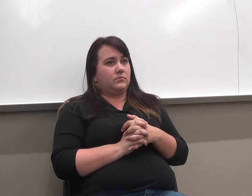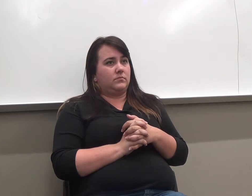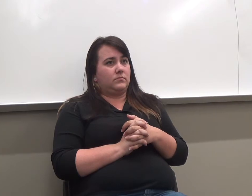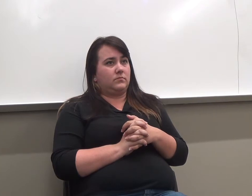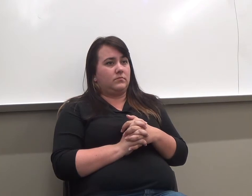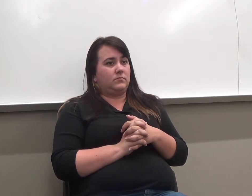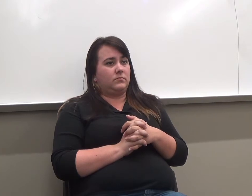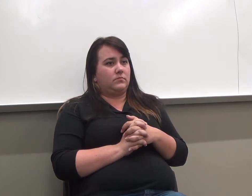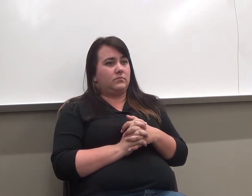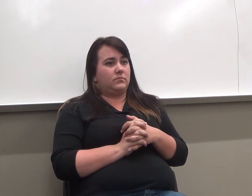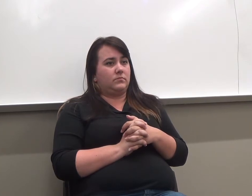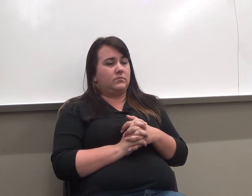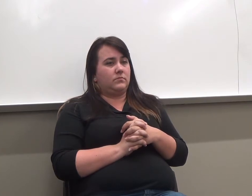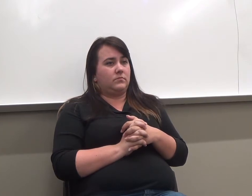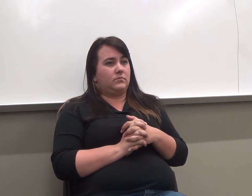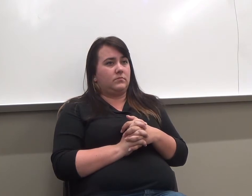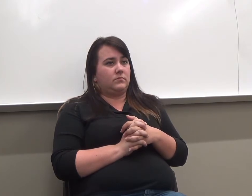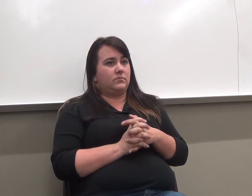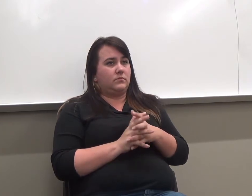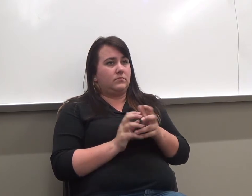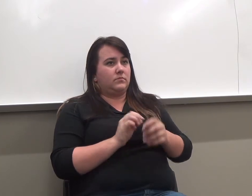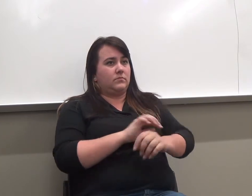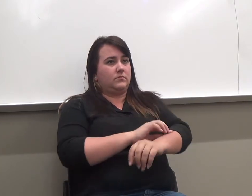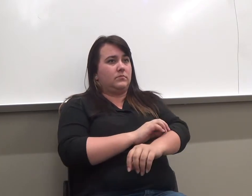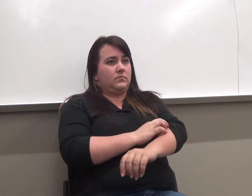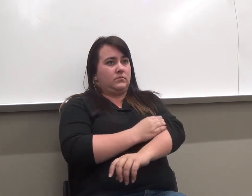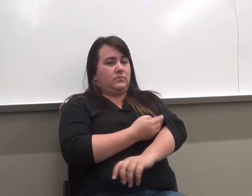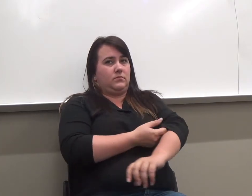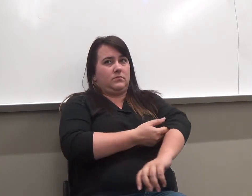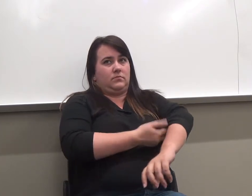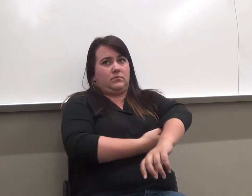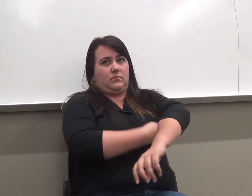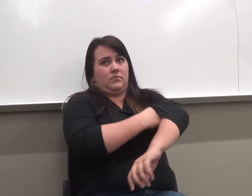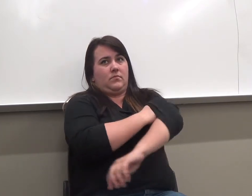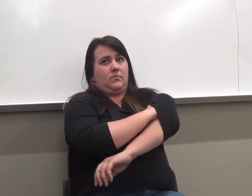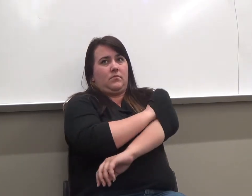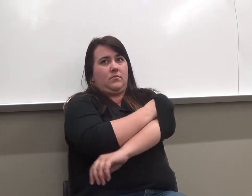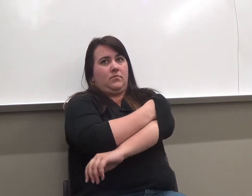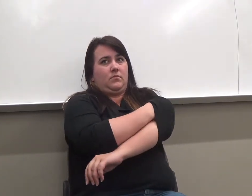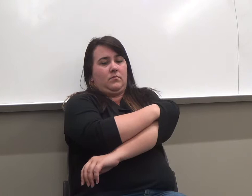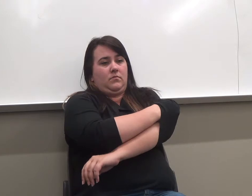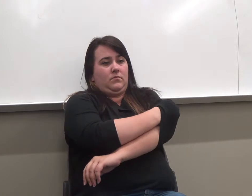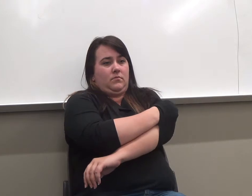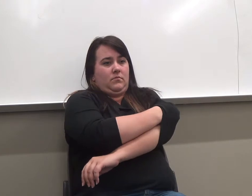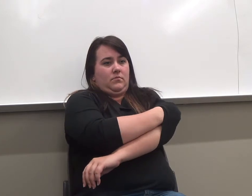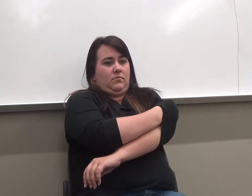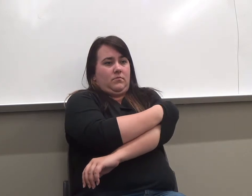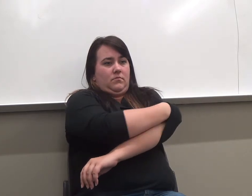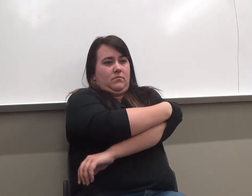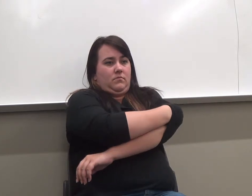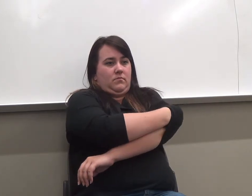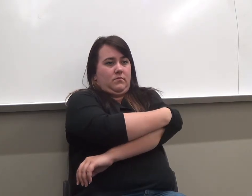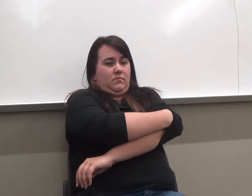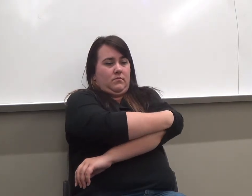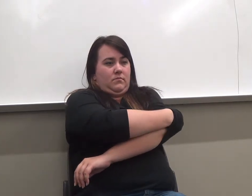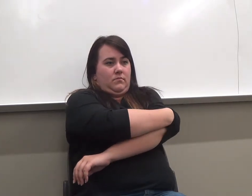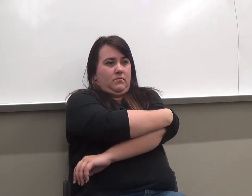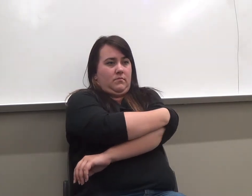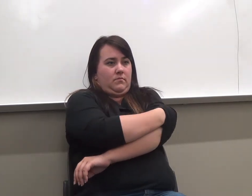your cousin or your roommate or your neighbor do it. It has to be someone who's familiar with the assignments in this class. So you need